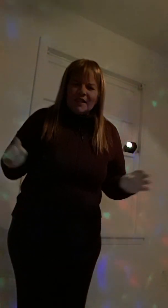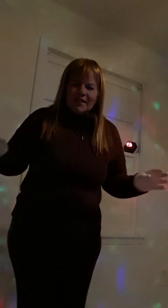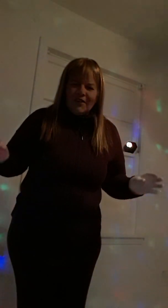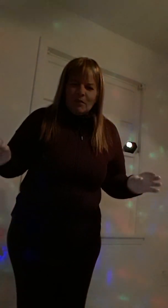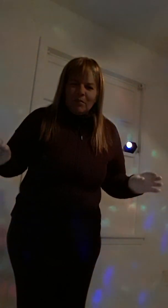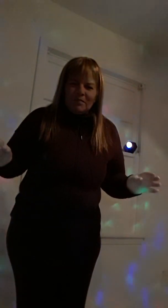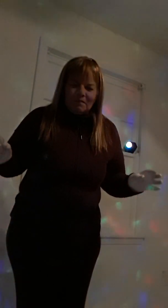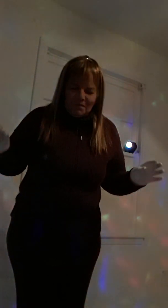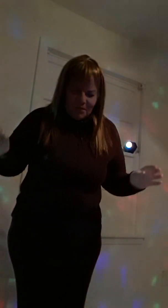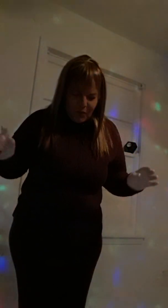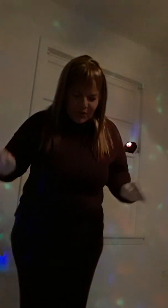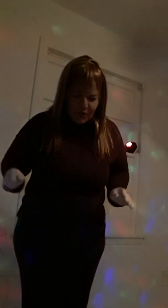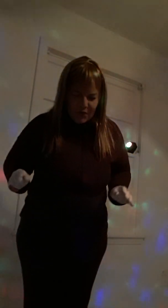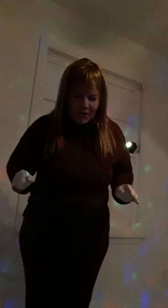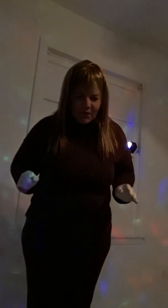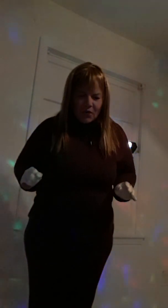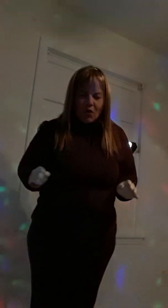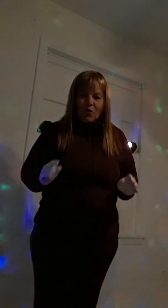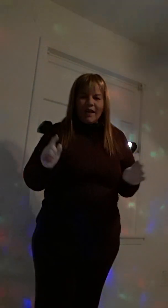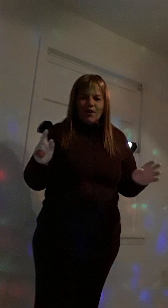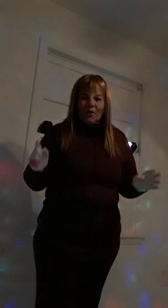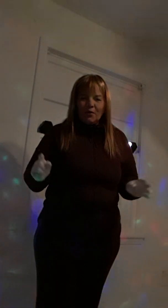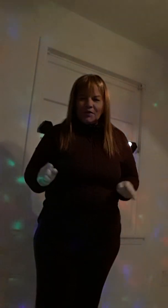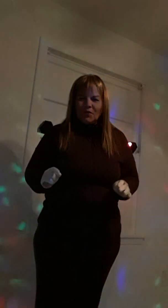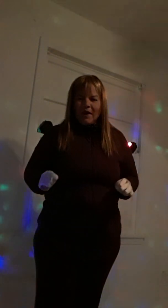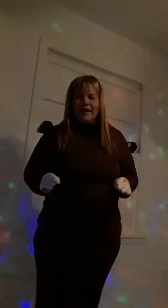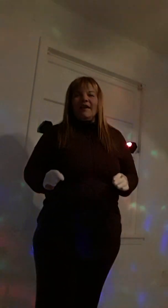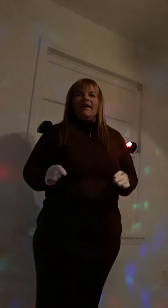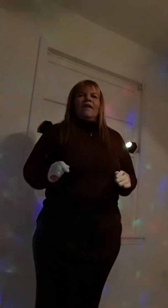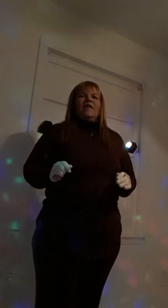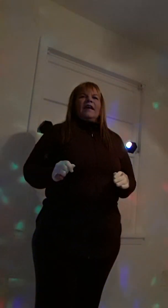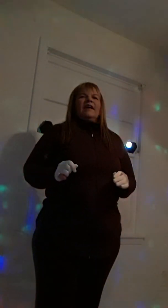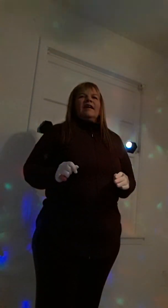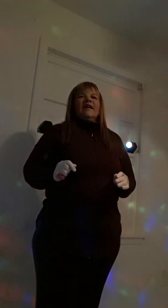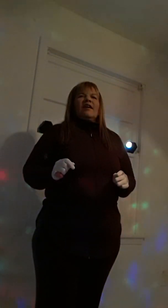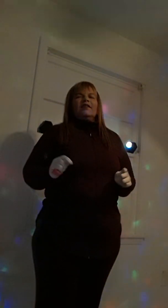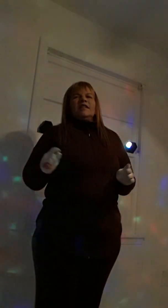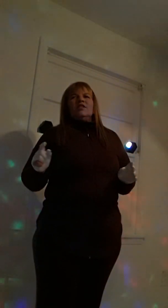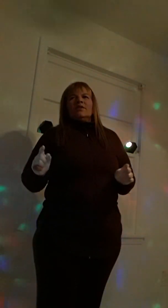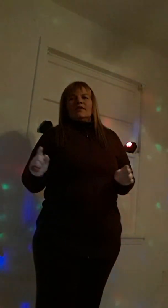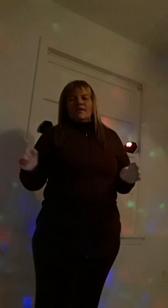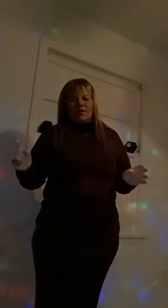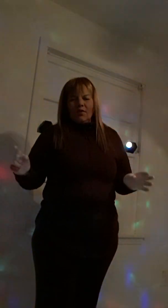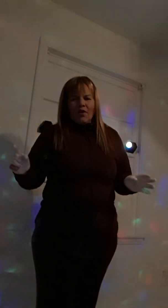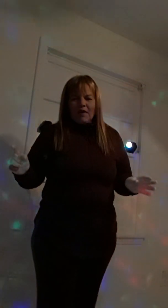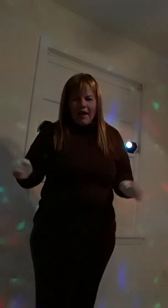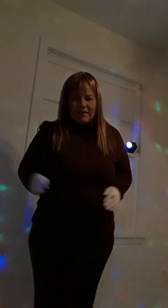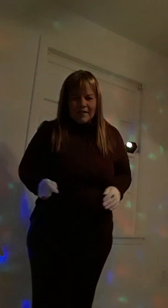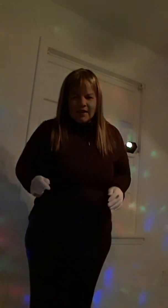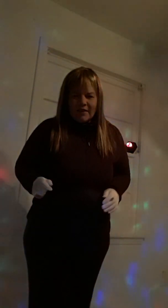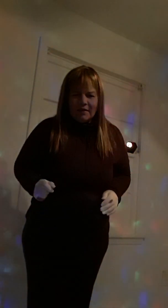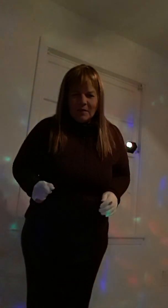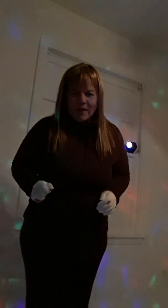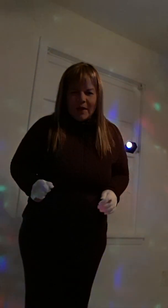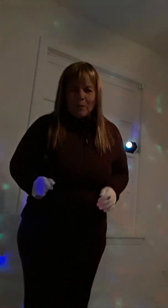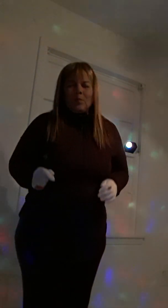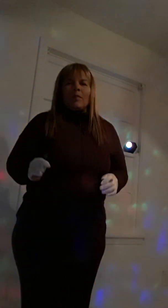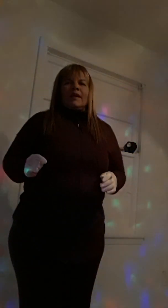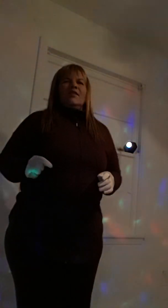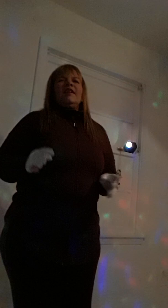not the person who already knows, right? Conditions of a lifestyle, ¿verdad? No